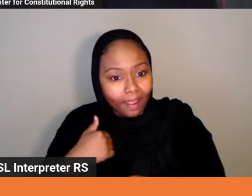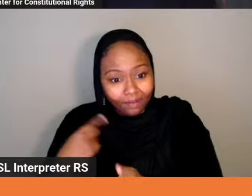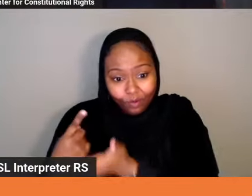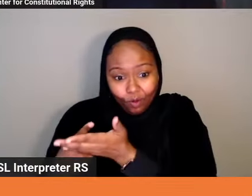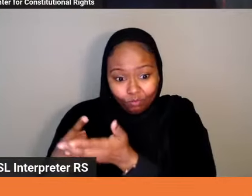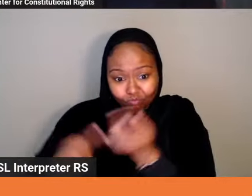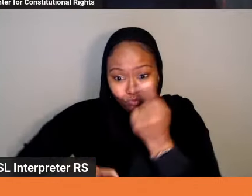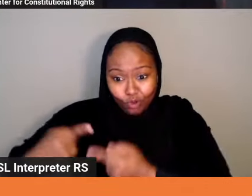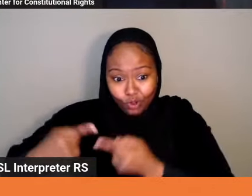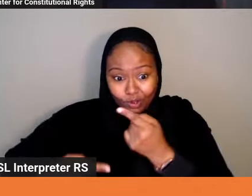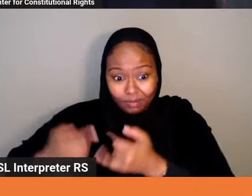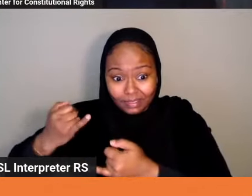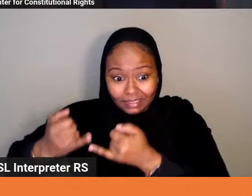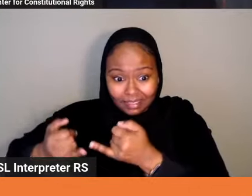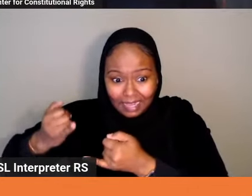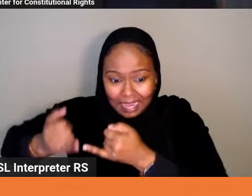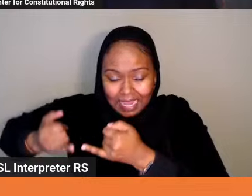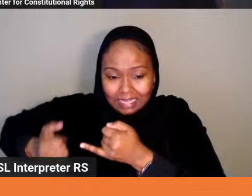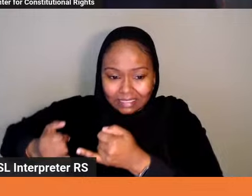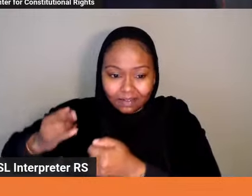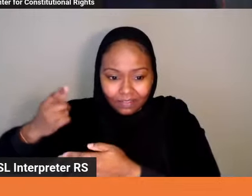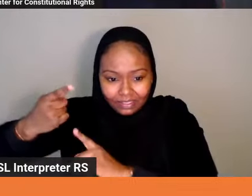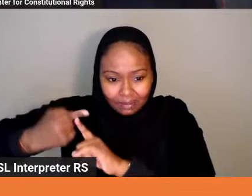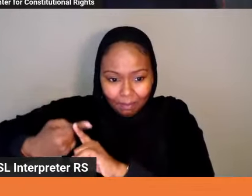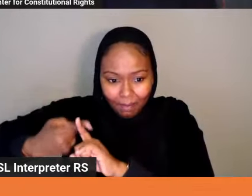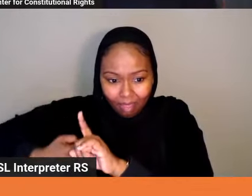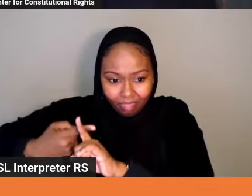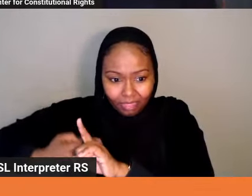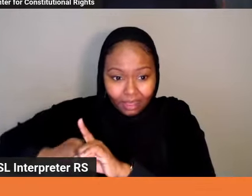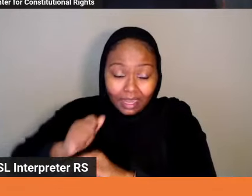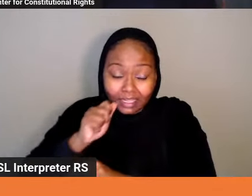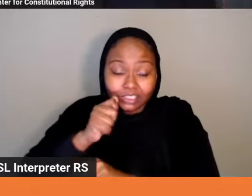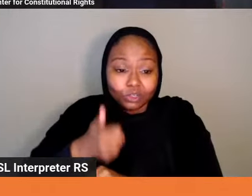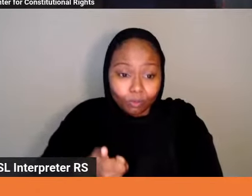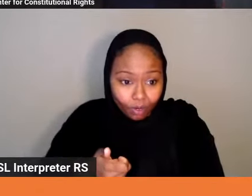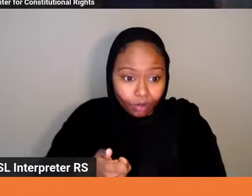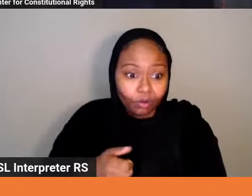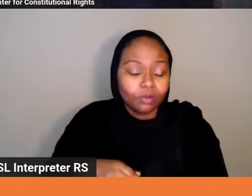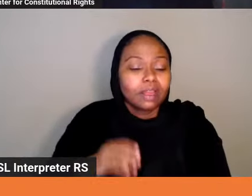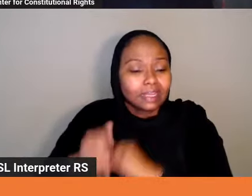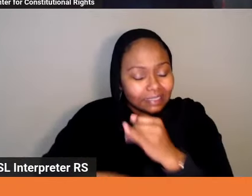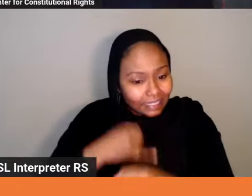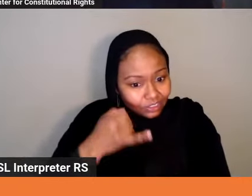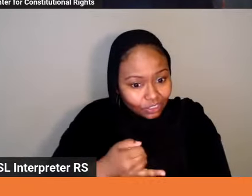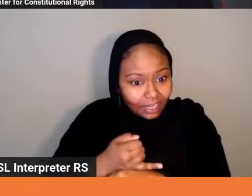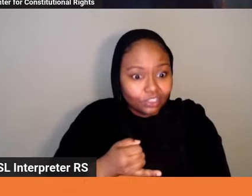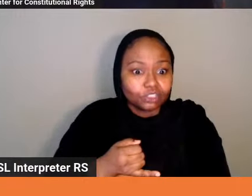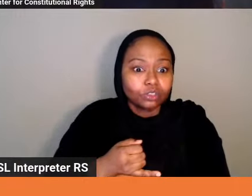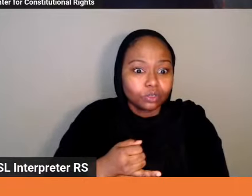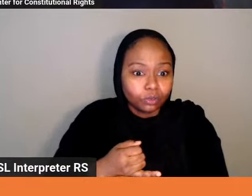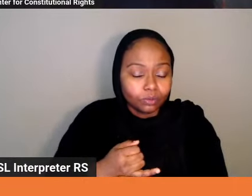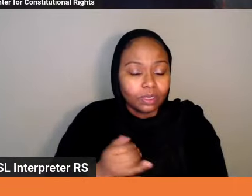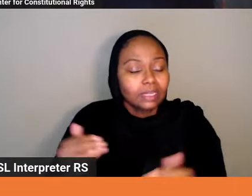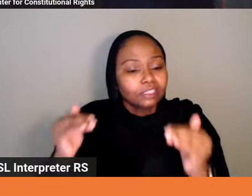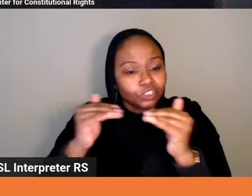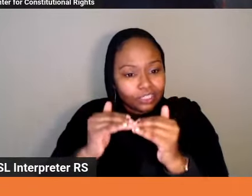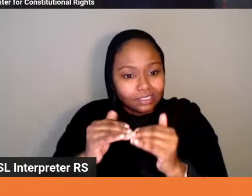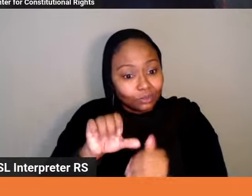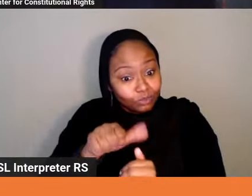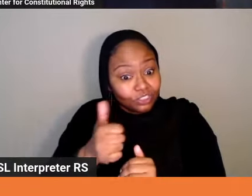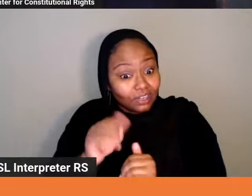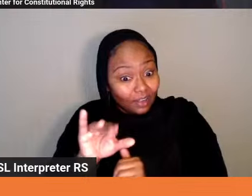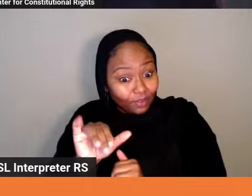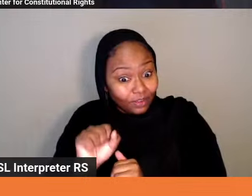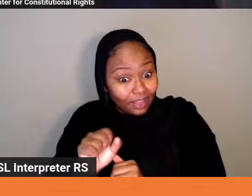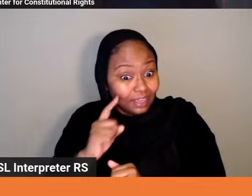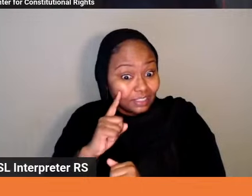month. Tomorrow, of course, is at the International Court of Justice, another case for genocide. But I think what this case helped do, when